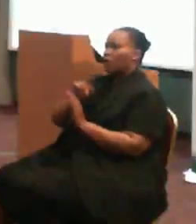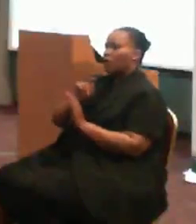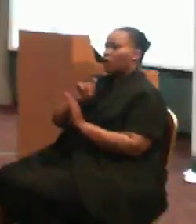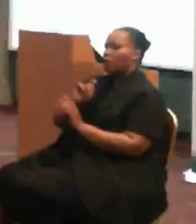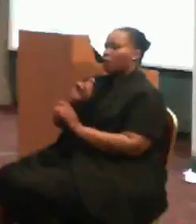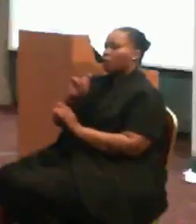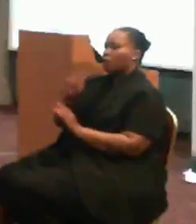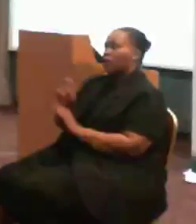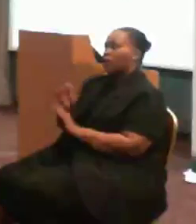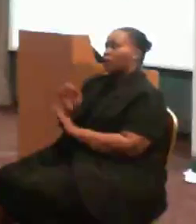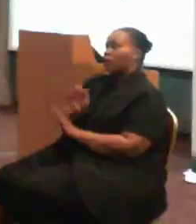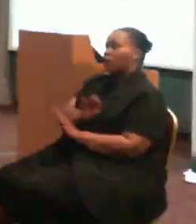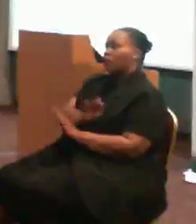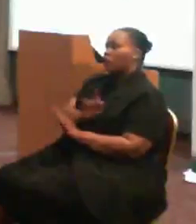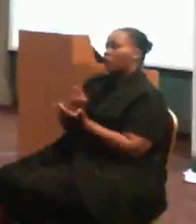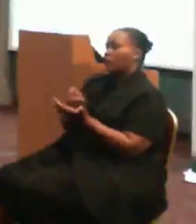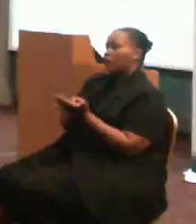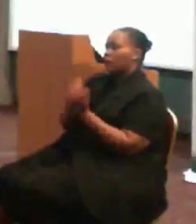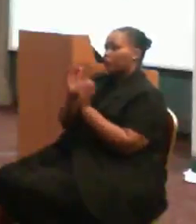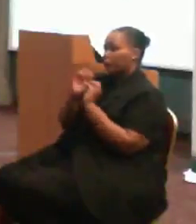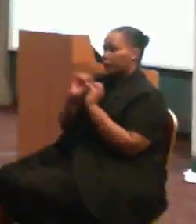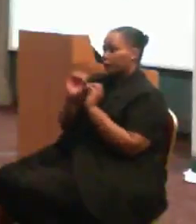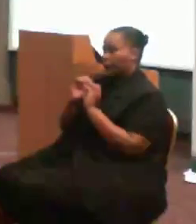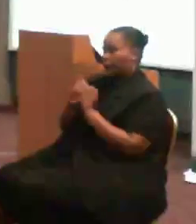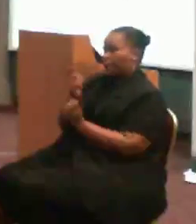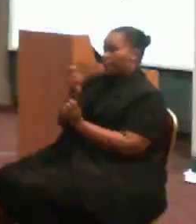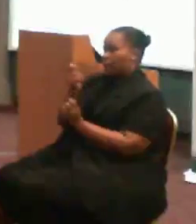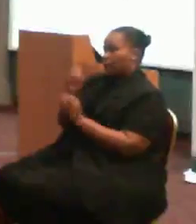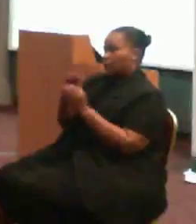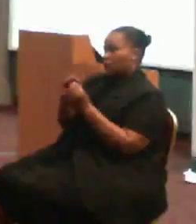requirements, pricing adjustments,